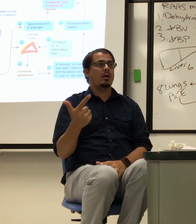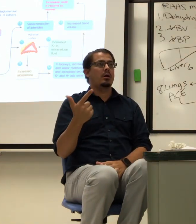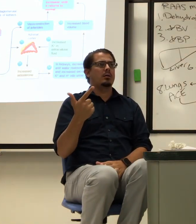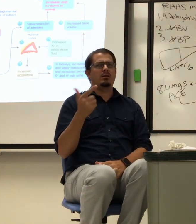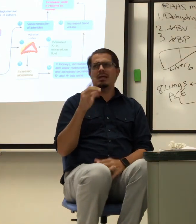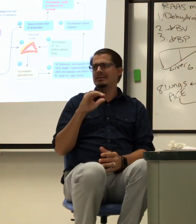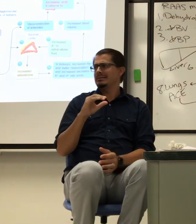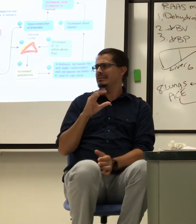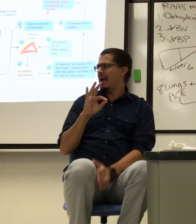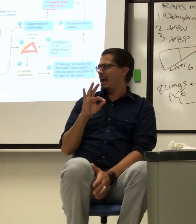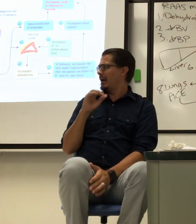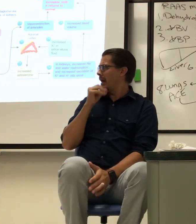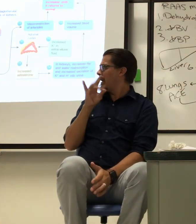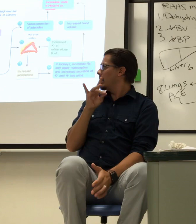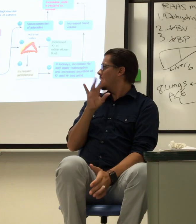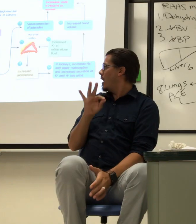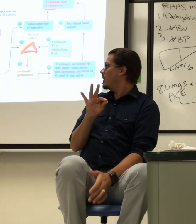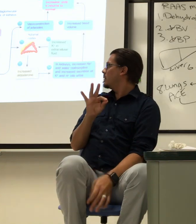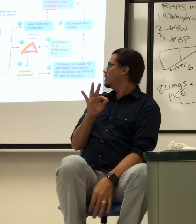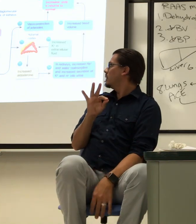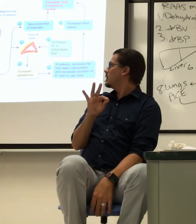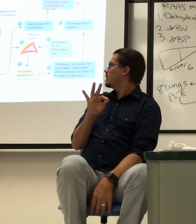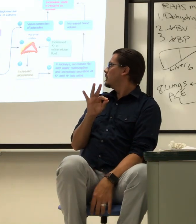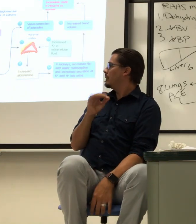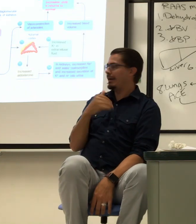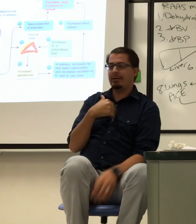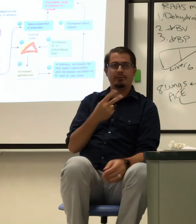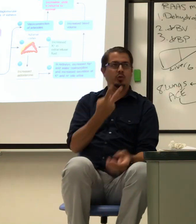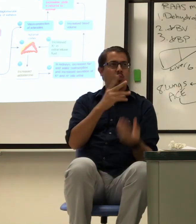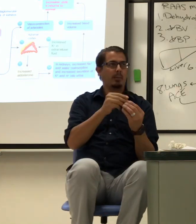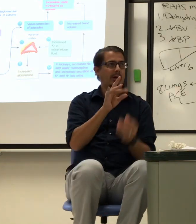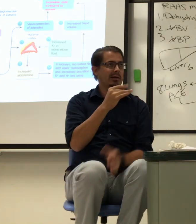actually that's step 9, not step 8. Sorry, I have 2 8s.